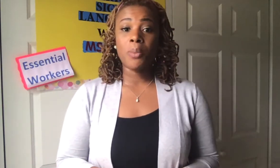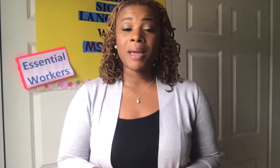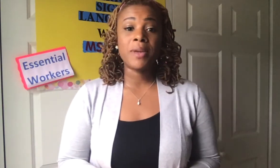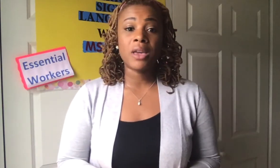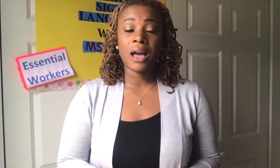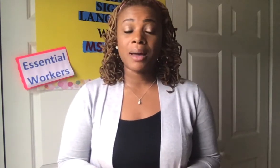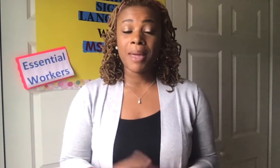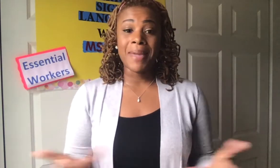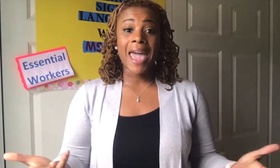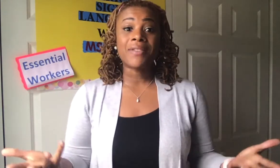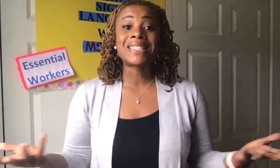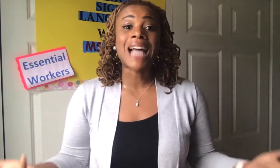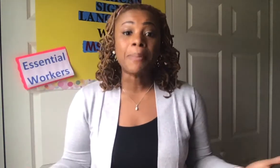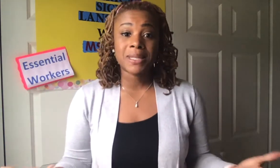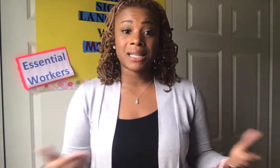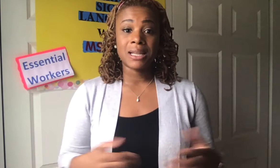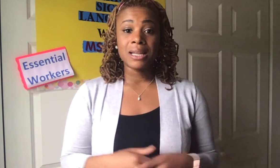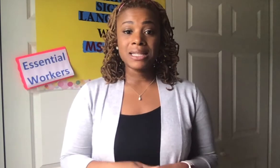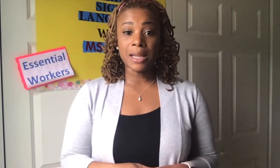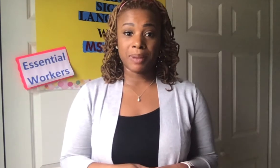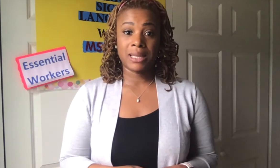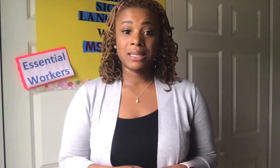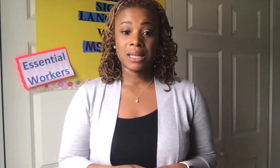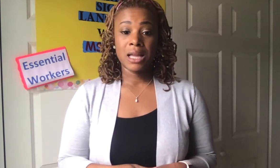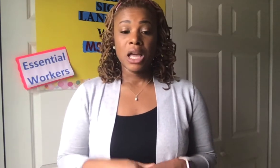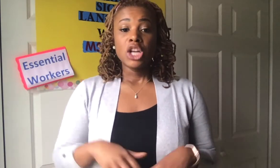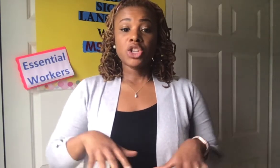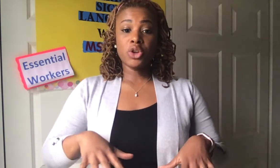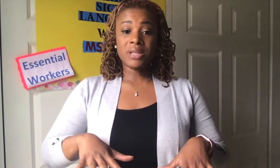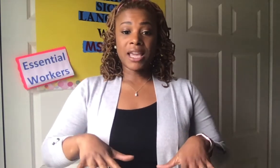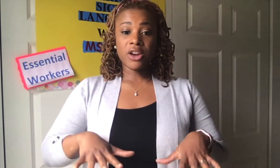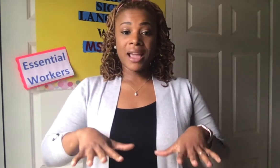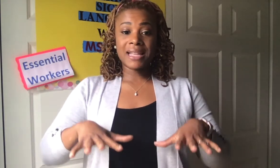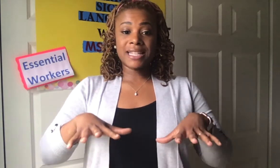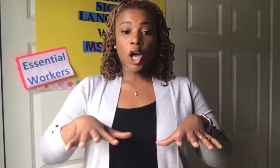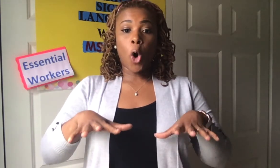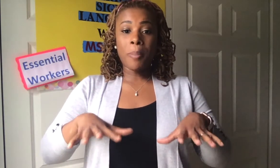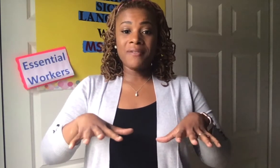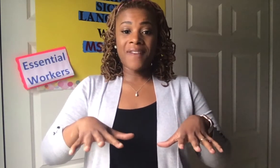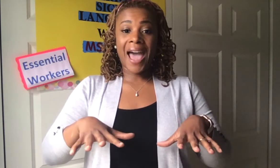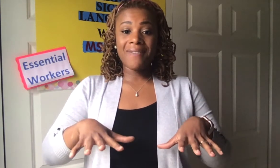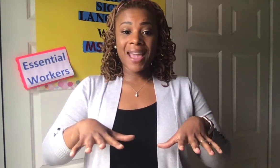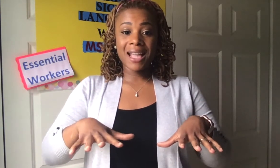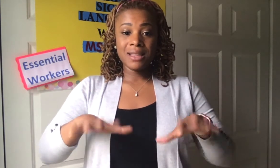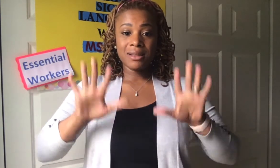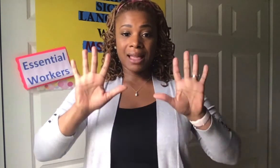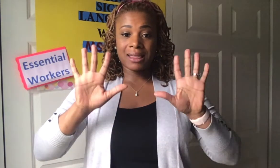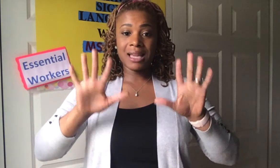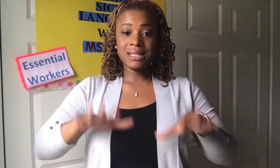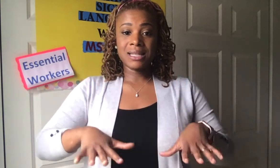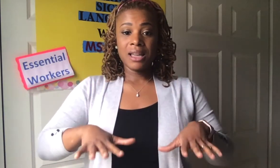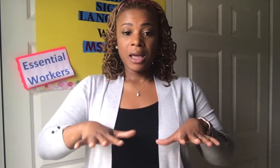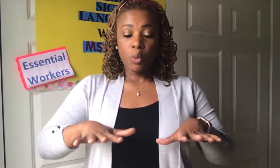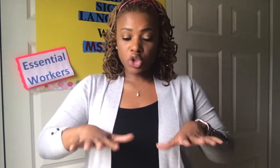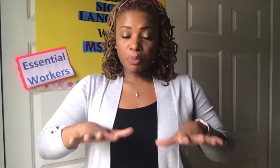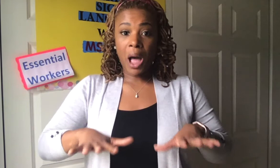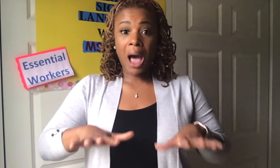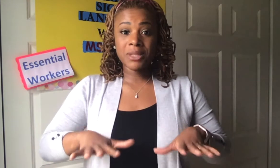maybe have adopted siblings. So you take your hands in an open 5 hand like this with your palms